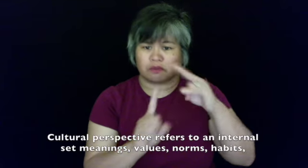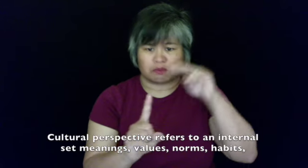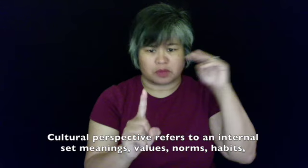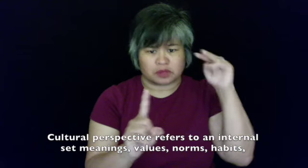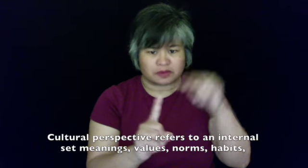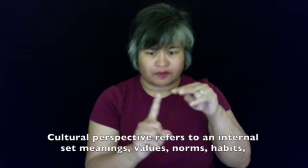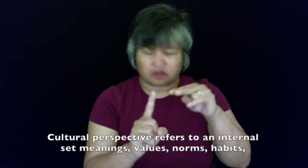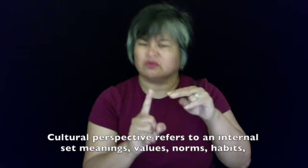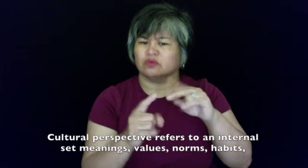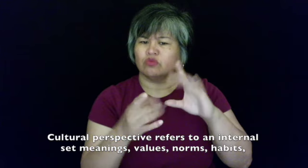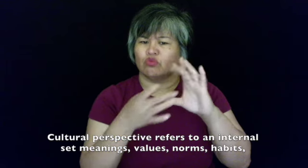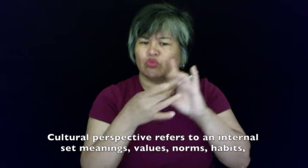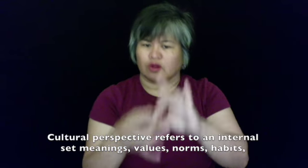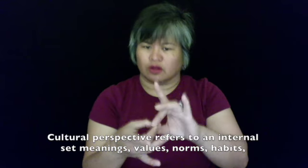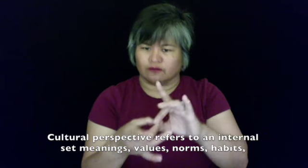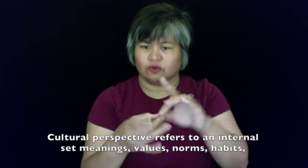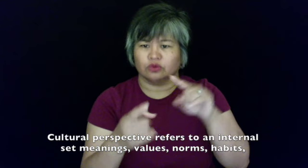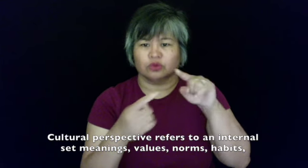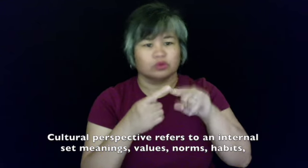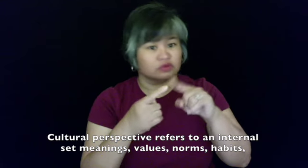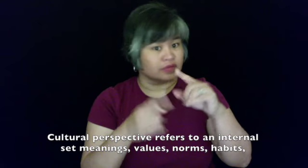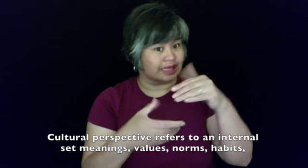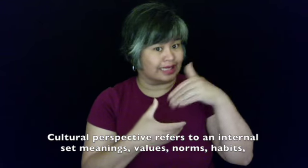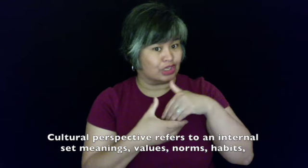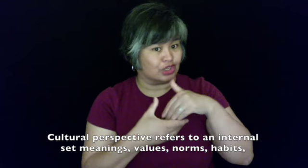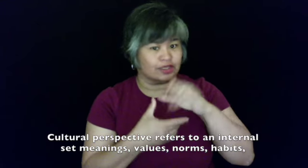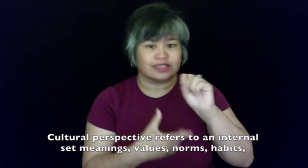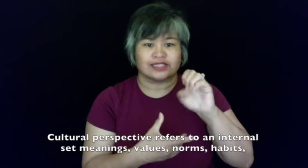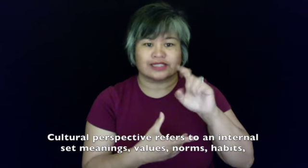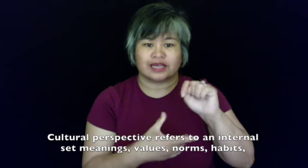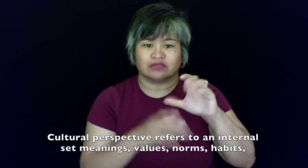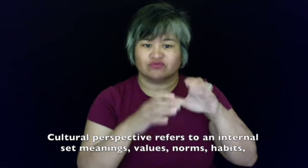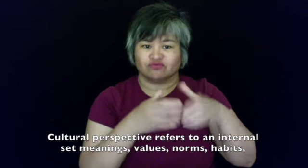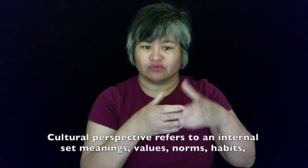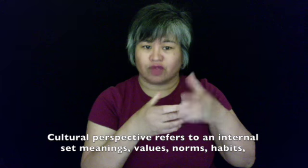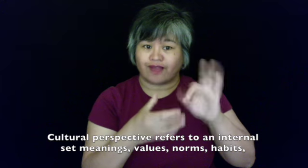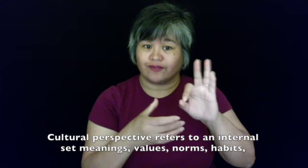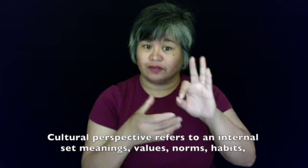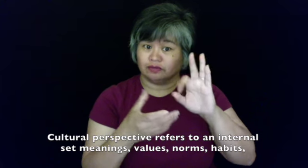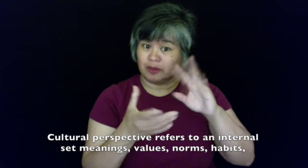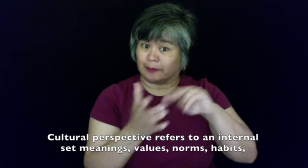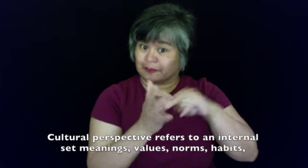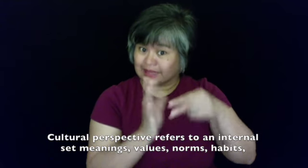Cultural perspective refers to an internal set meanings, values, norms, habits,